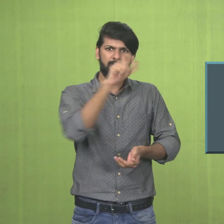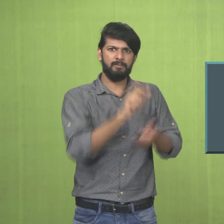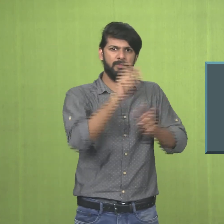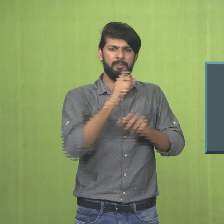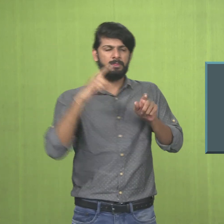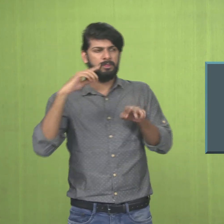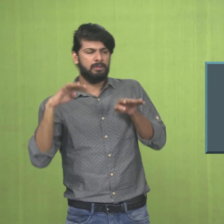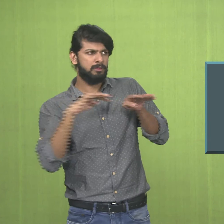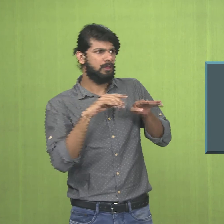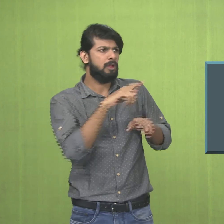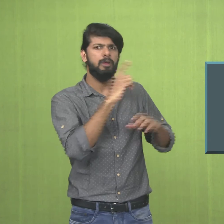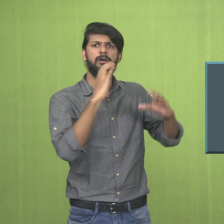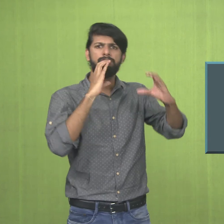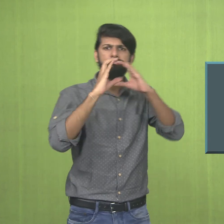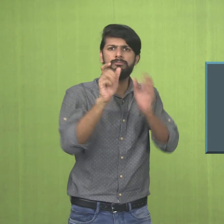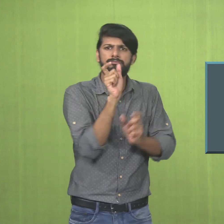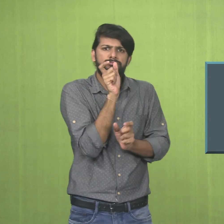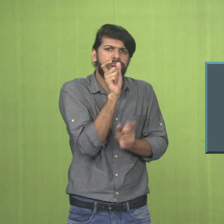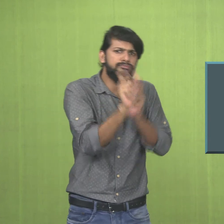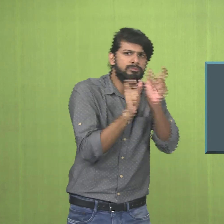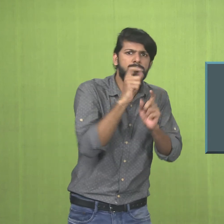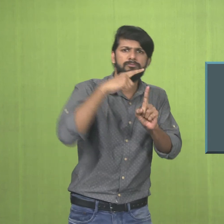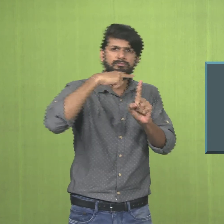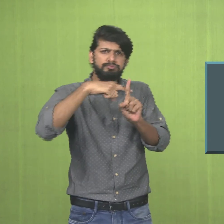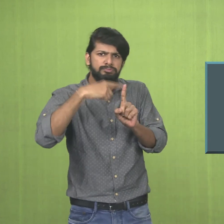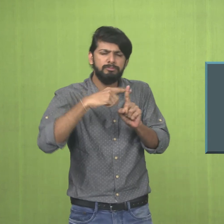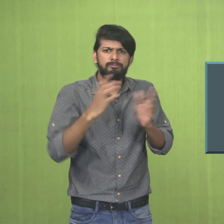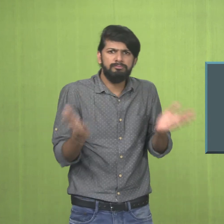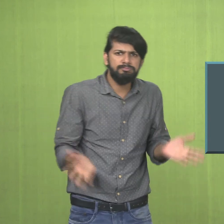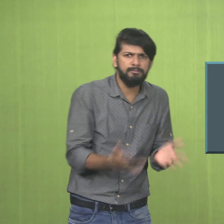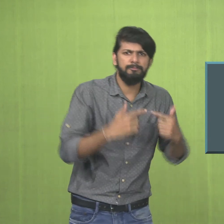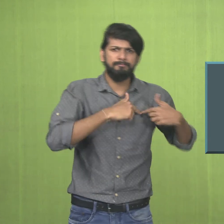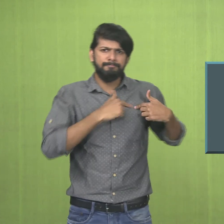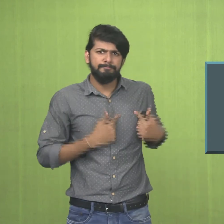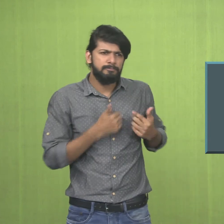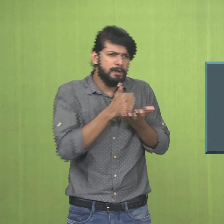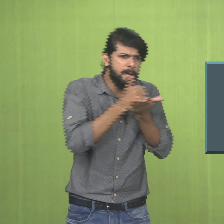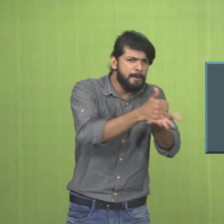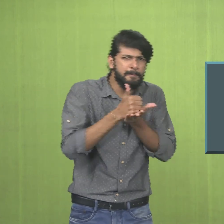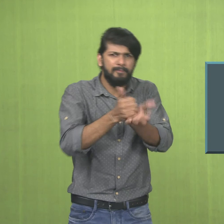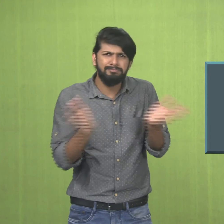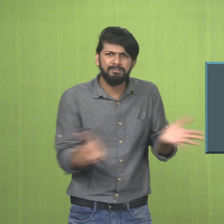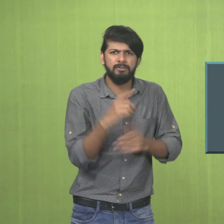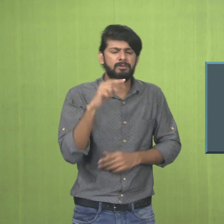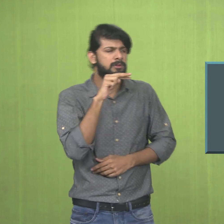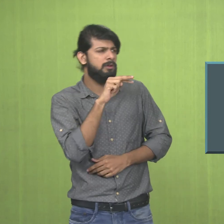Let us understand the example of Lord Jesus. Jesus was God's